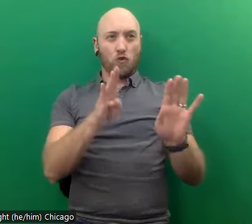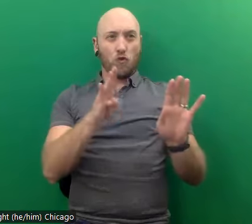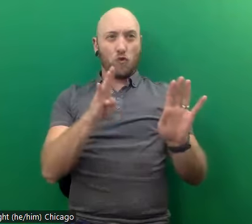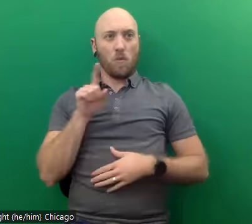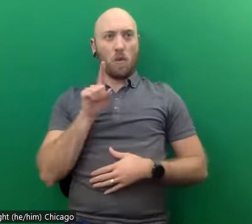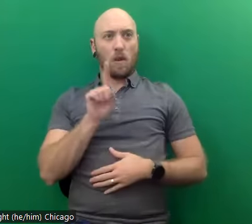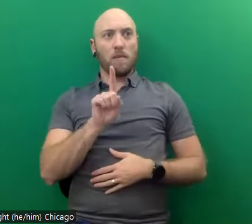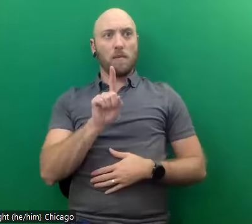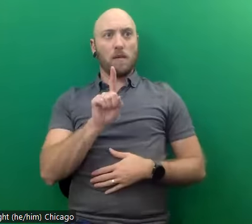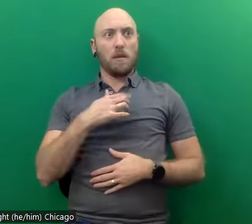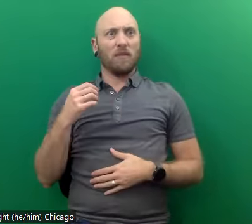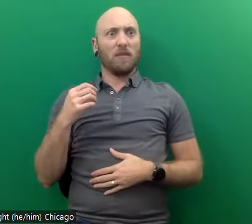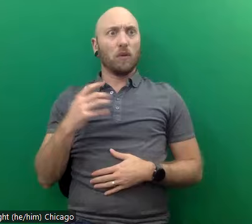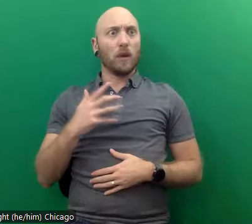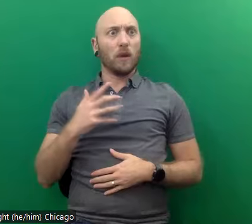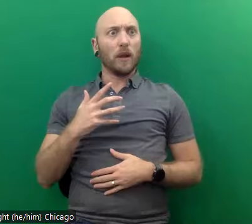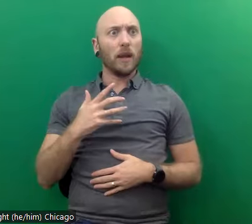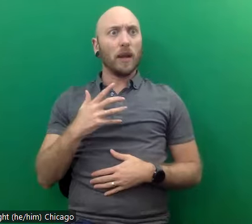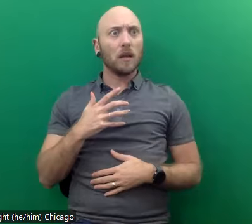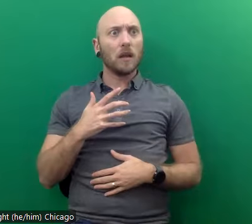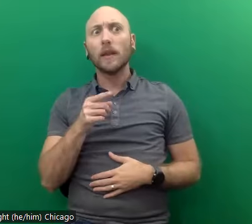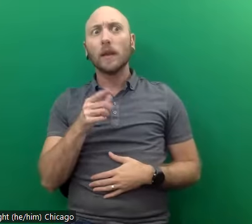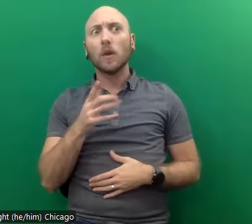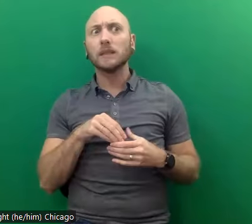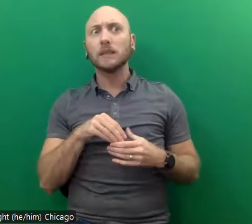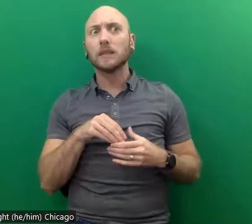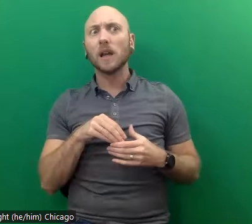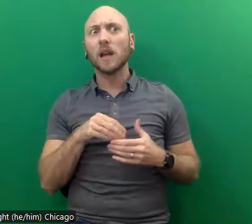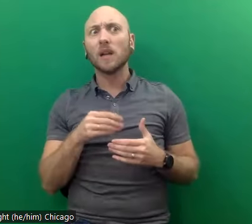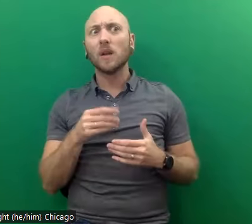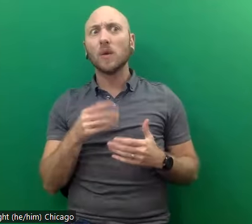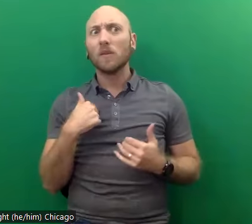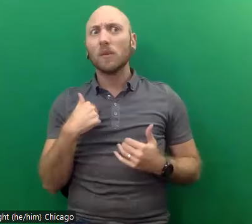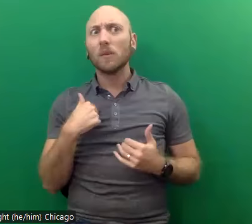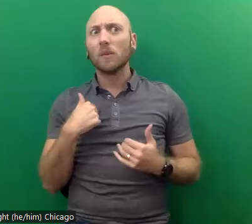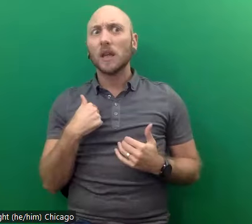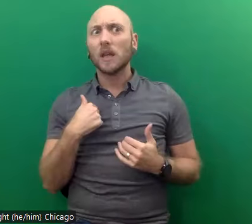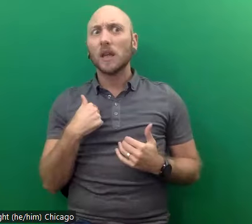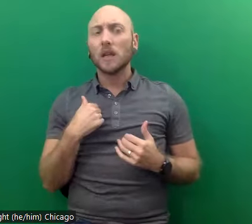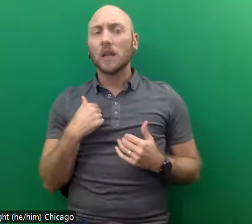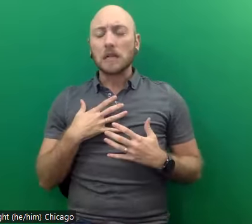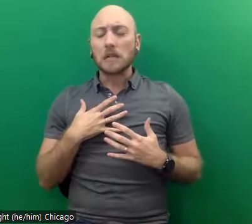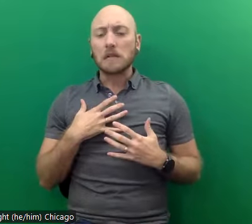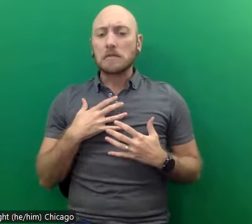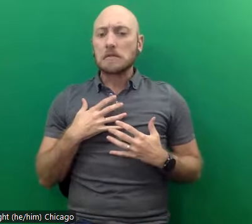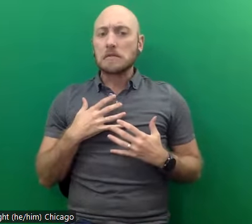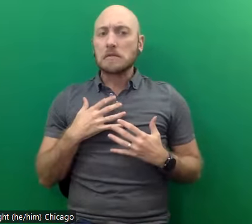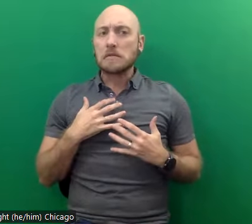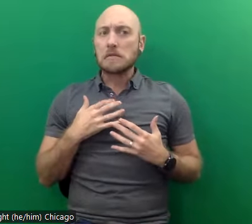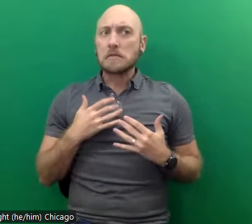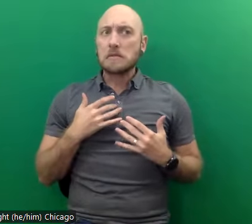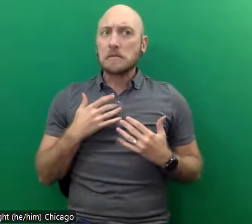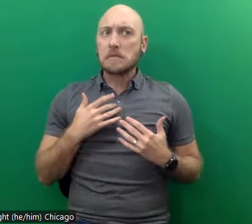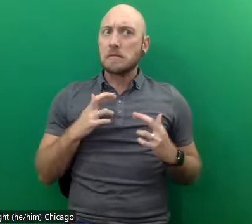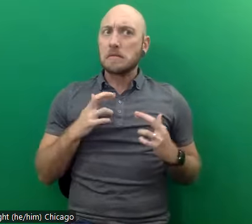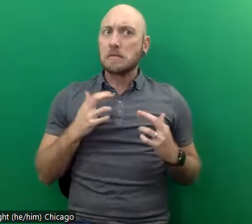knowing what was behind that door waiting for me. And after I mustered up enough strength to open that door and